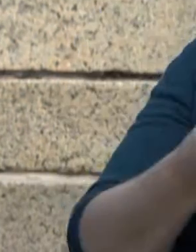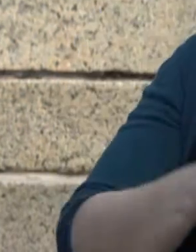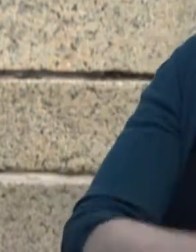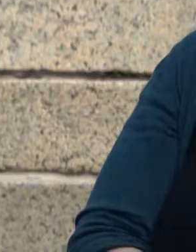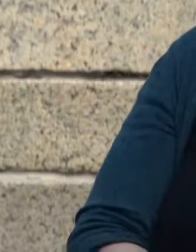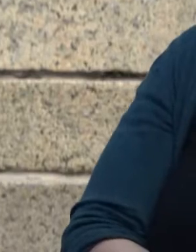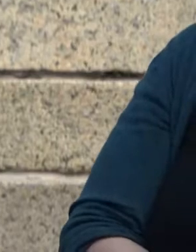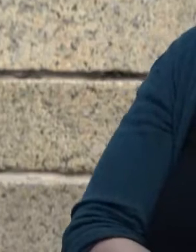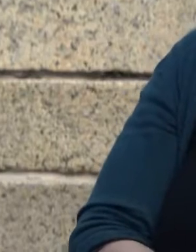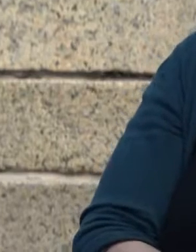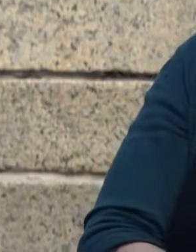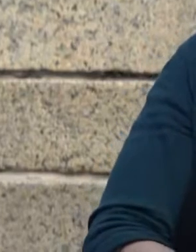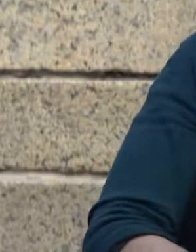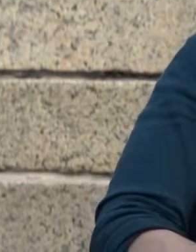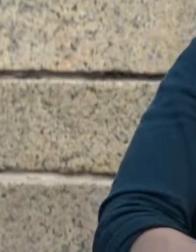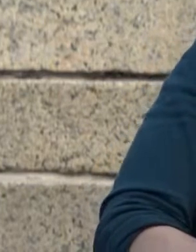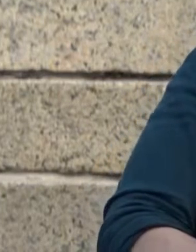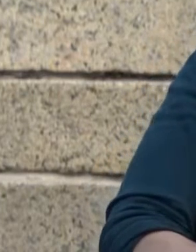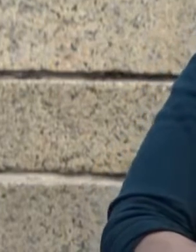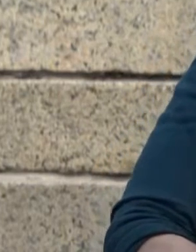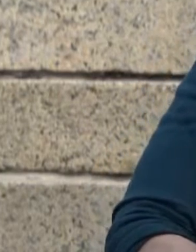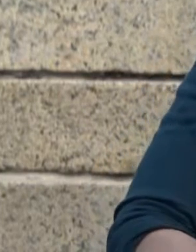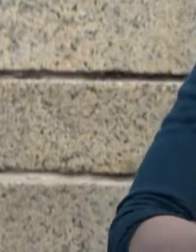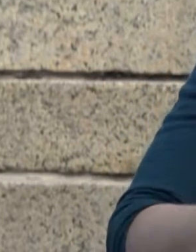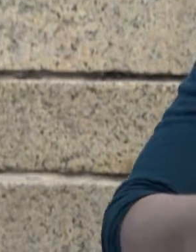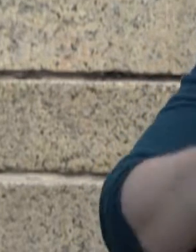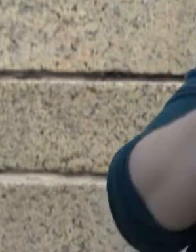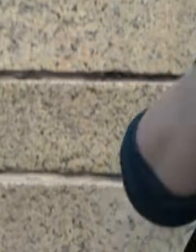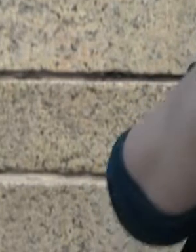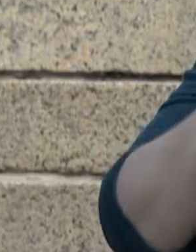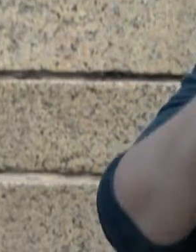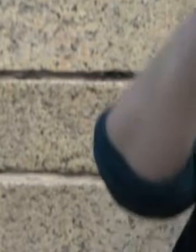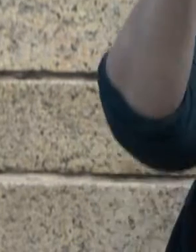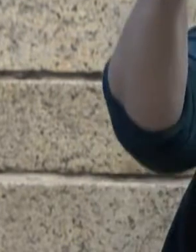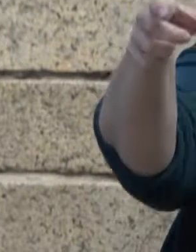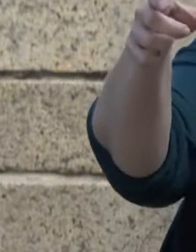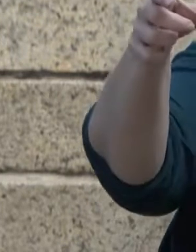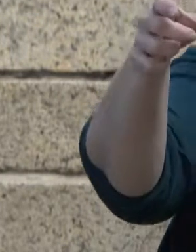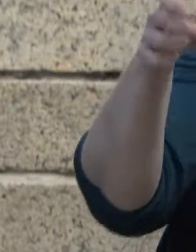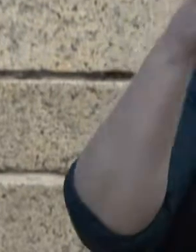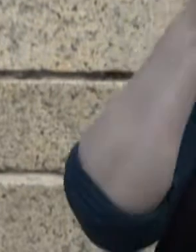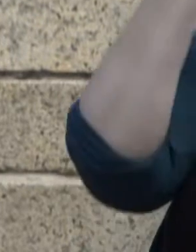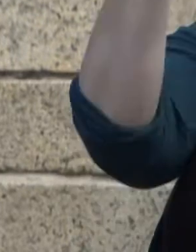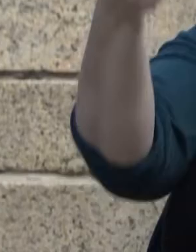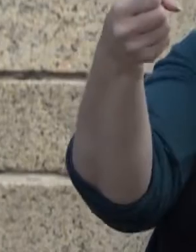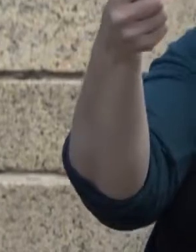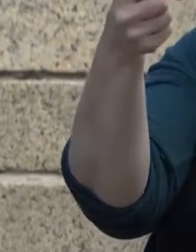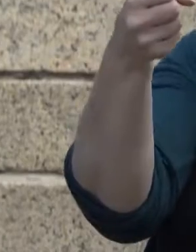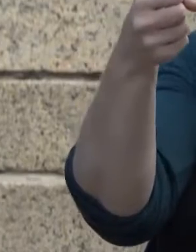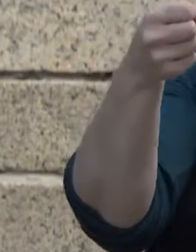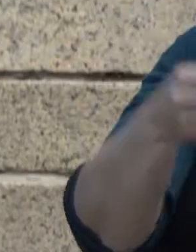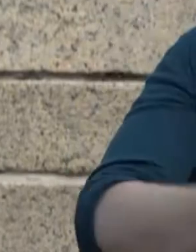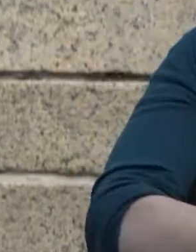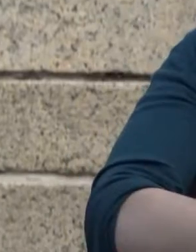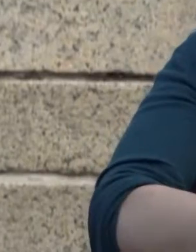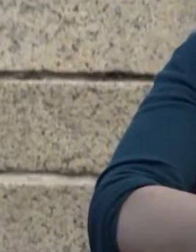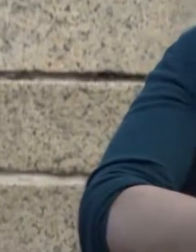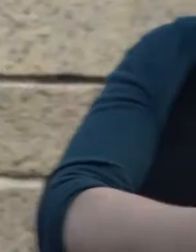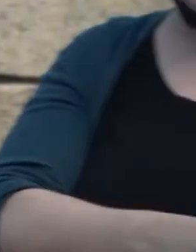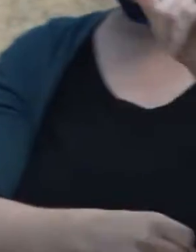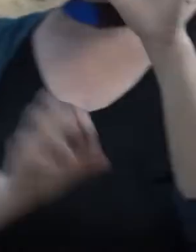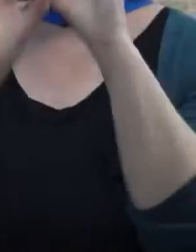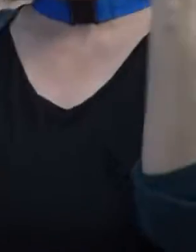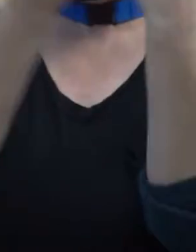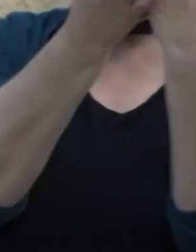So I said, "All right, Todd, I'm going to come up and pick you up in the morning, and we're going to go to Marty's house where his wife is, where we knew the family very